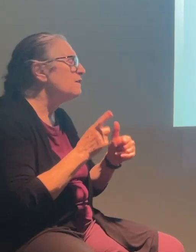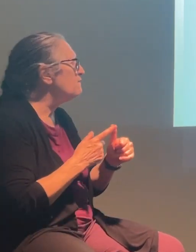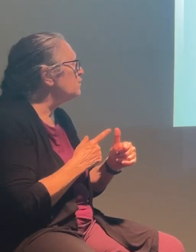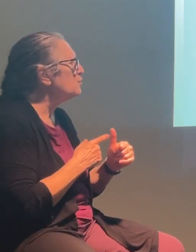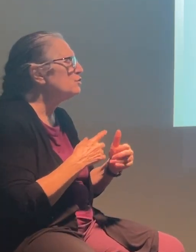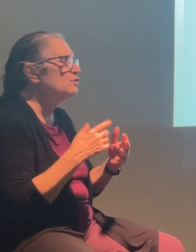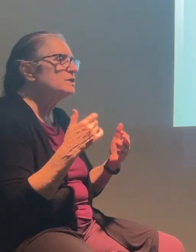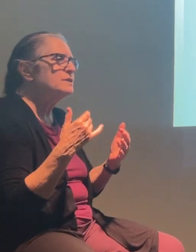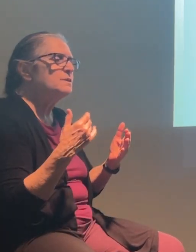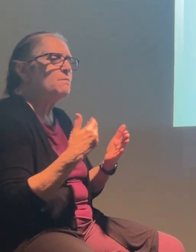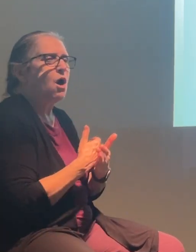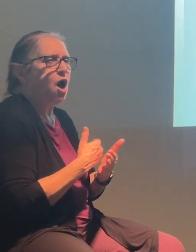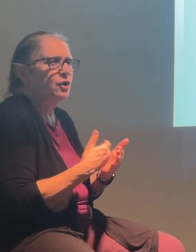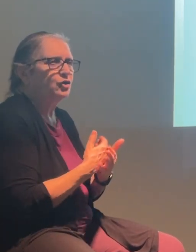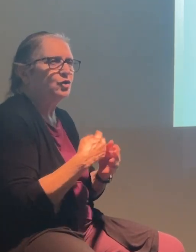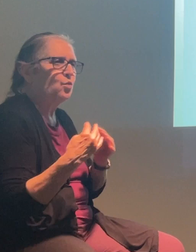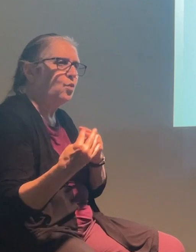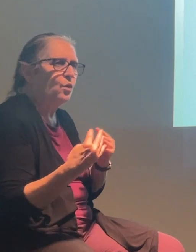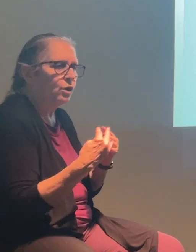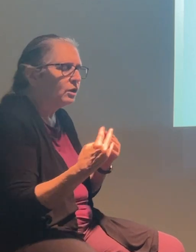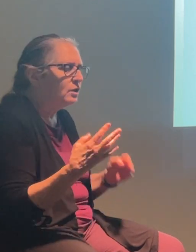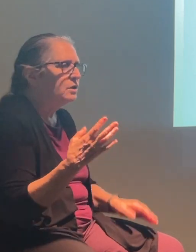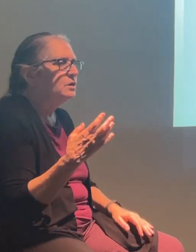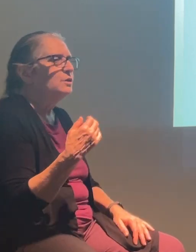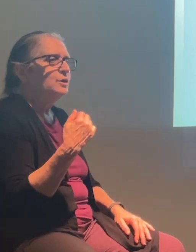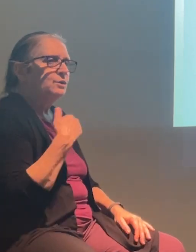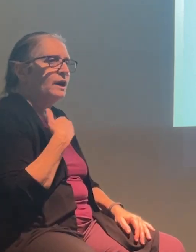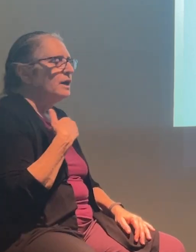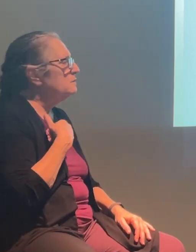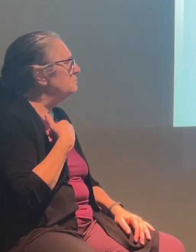as you call it, war in a sense that you had